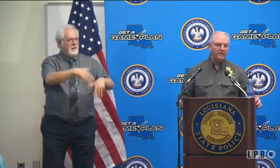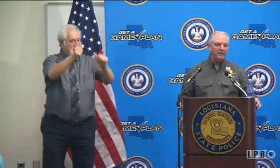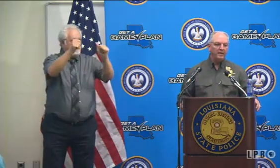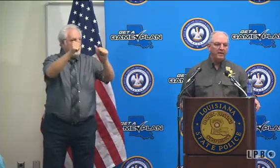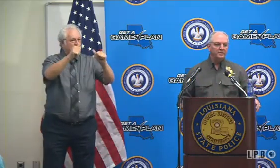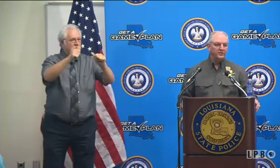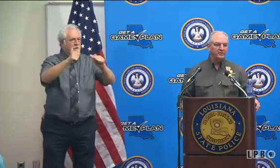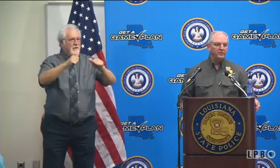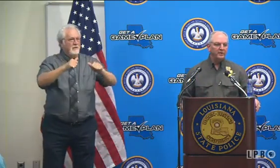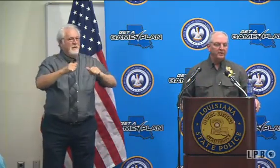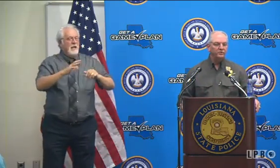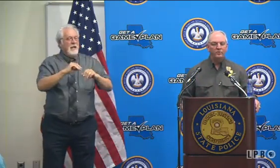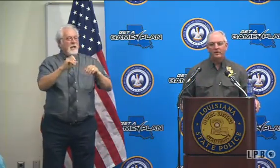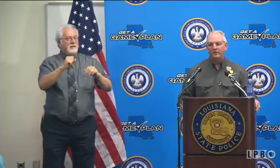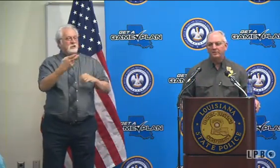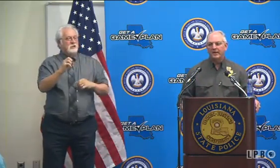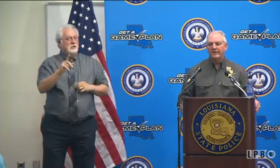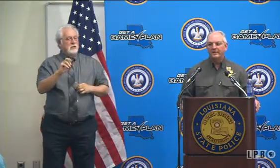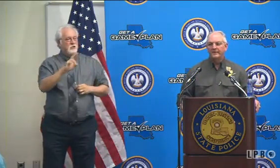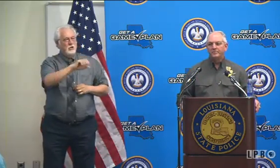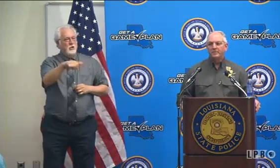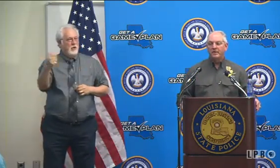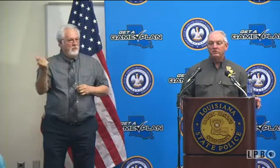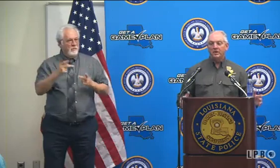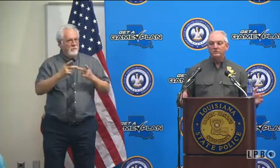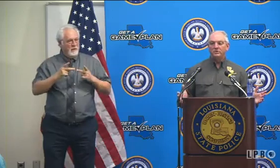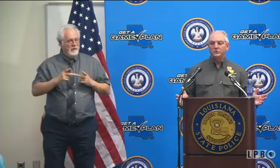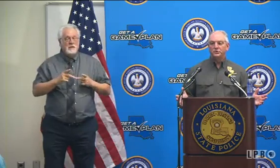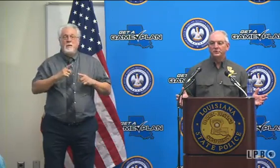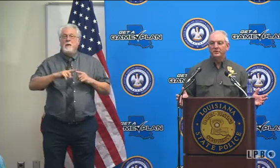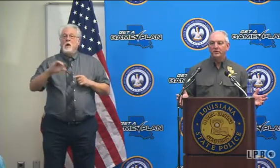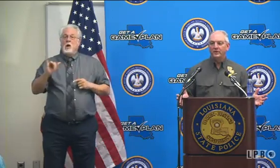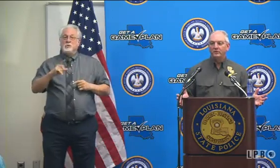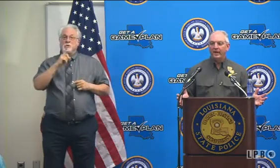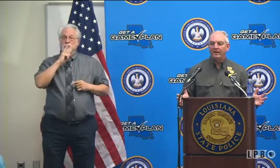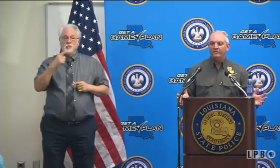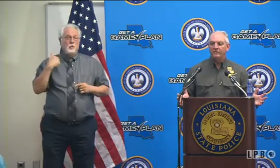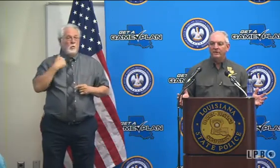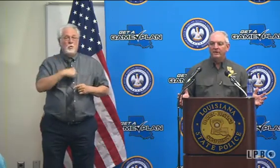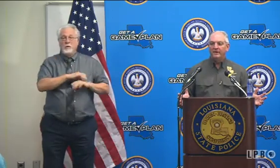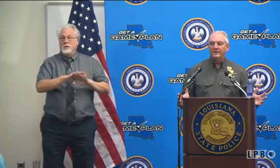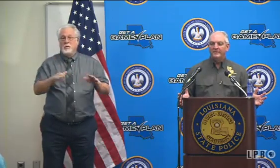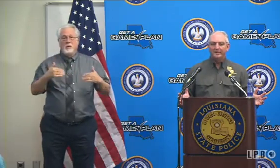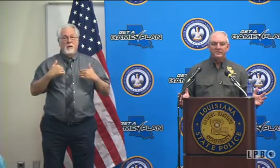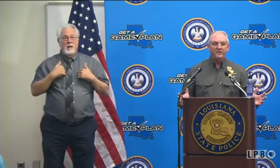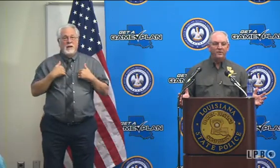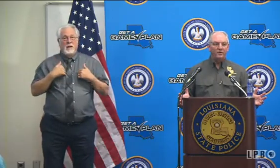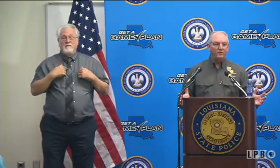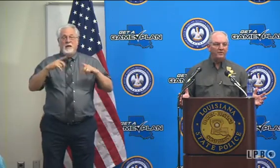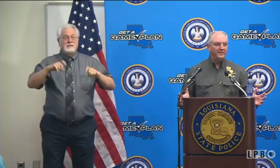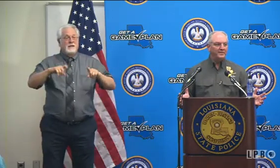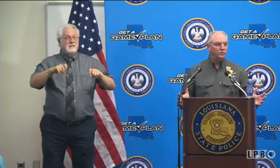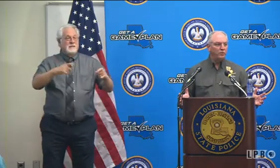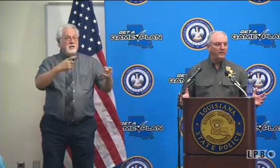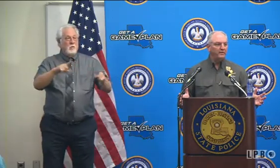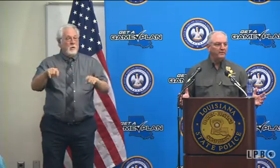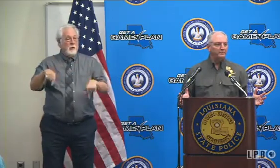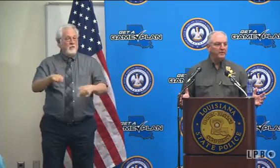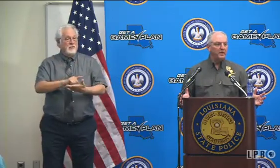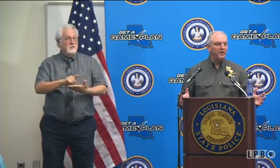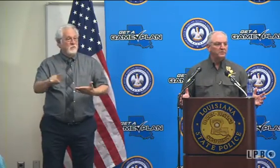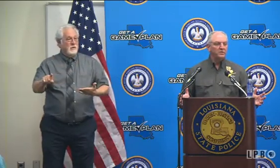evacuating and sheltering elsewhere in the state. But it's also true that we don't have the testing going on this